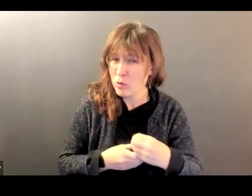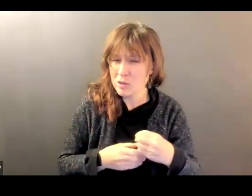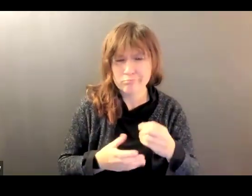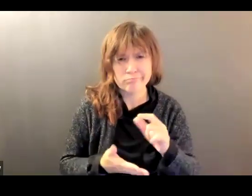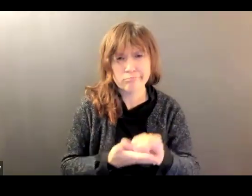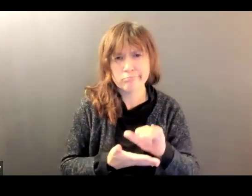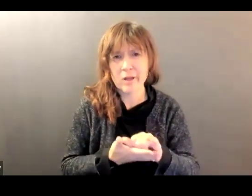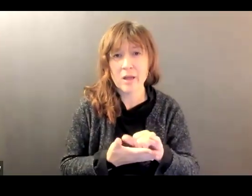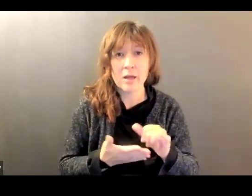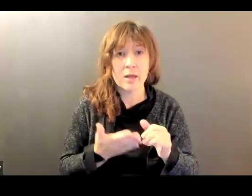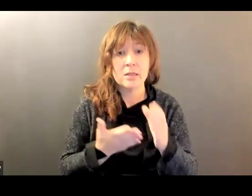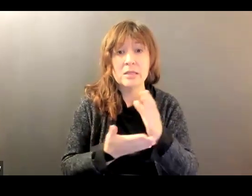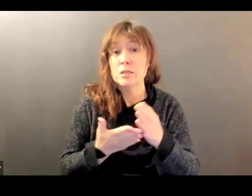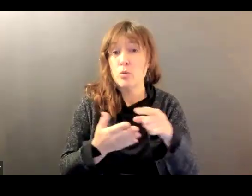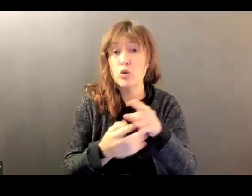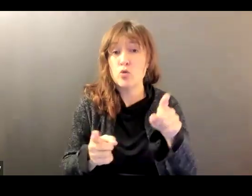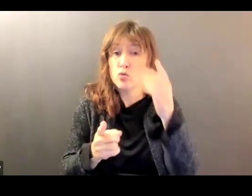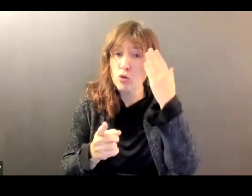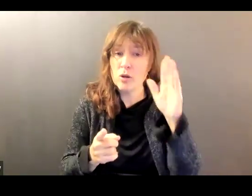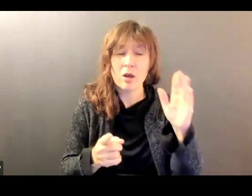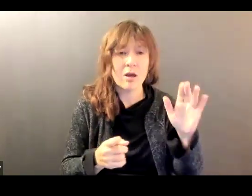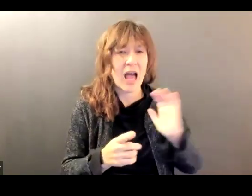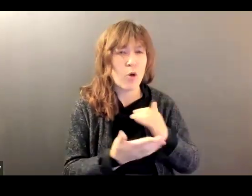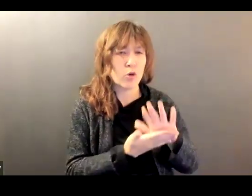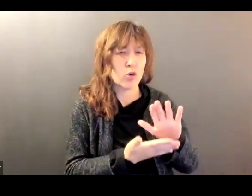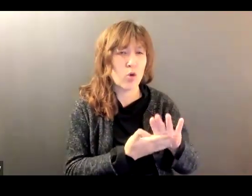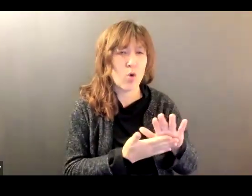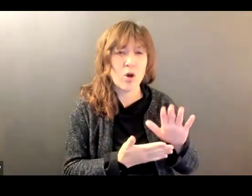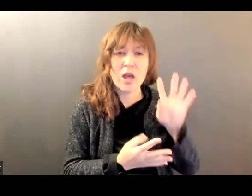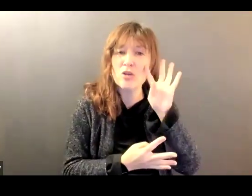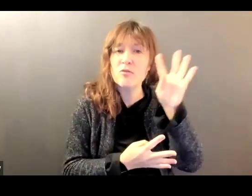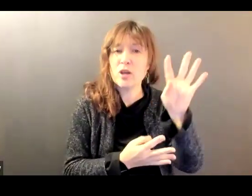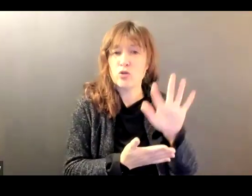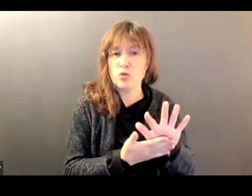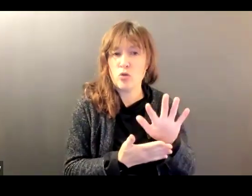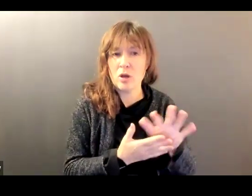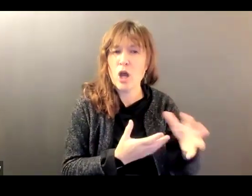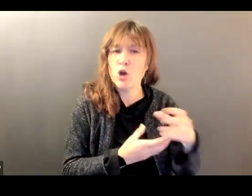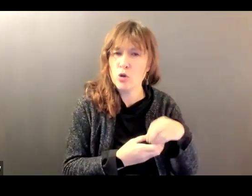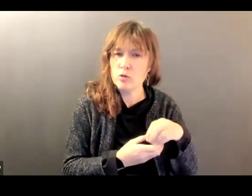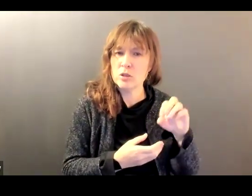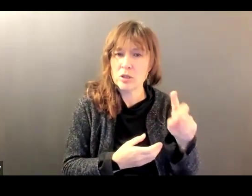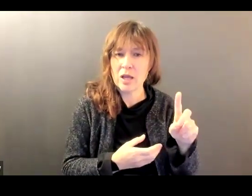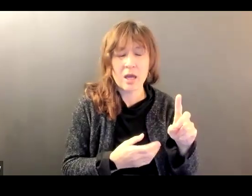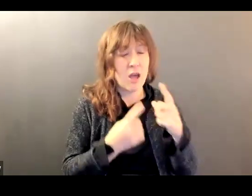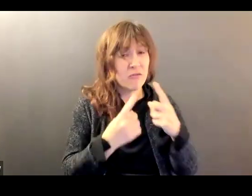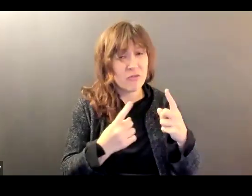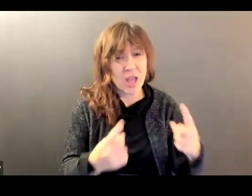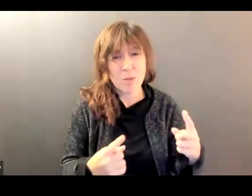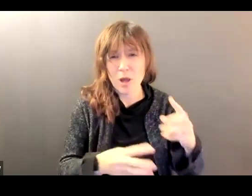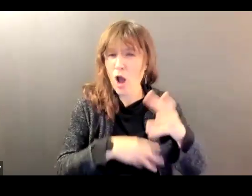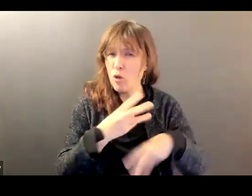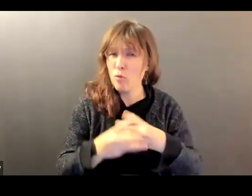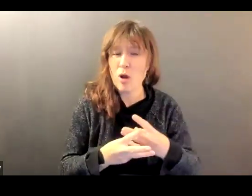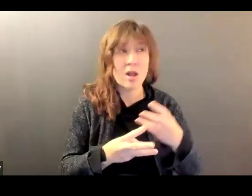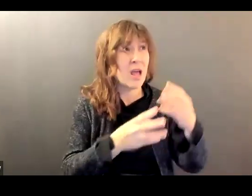who don't know, the Henderson is an innovation school known for its specialization in inclusive education. It was world renowned. International experts